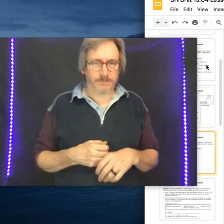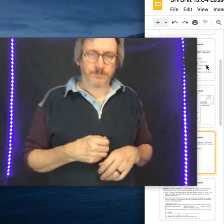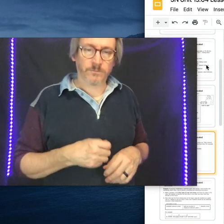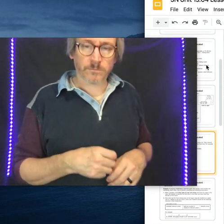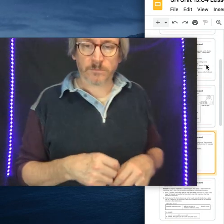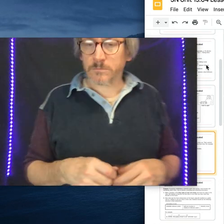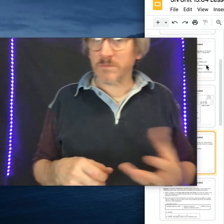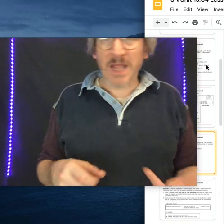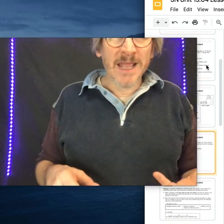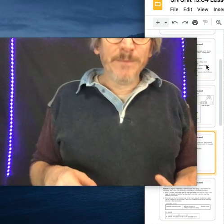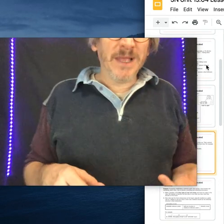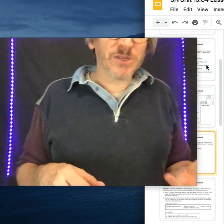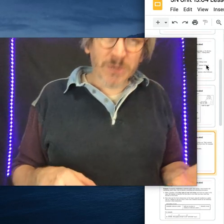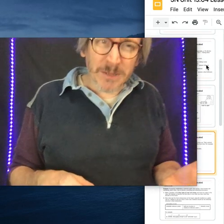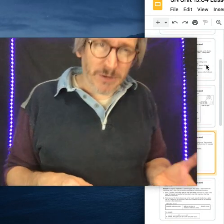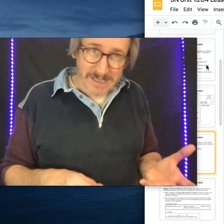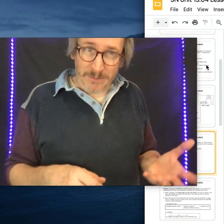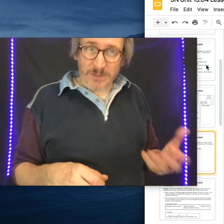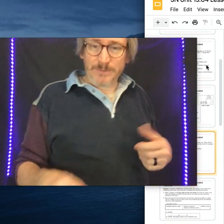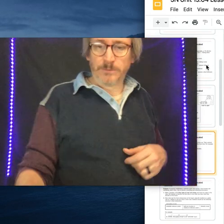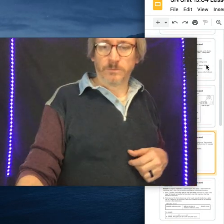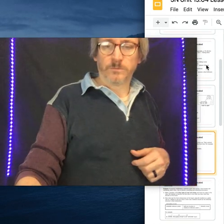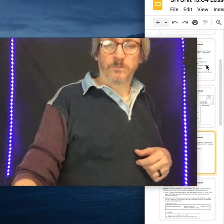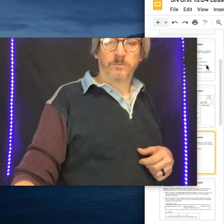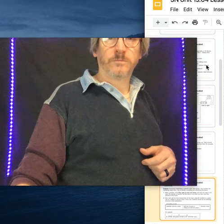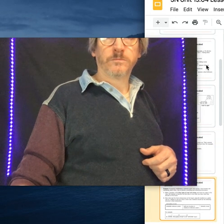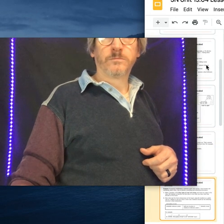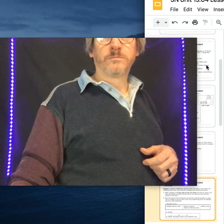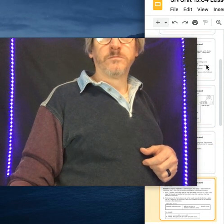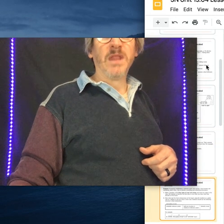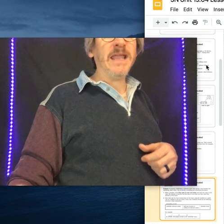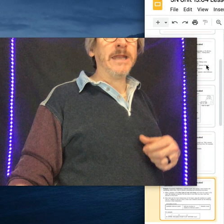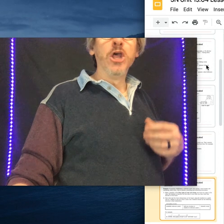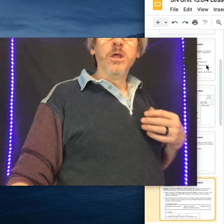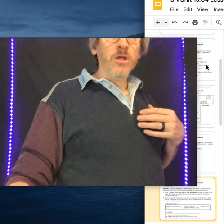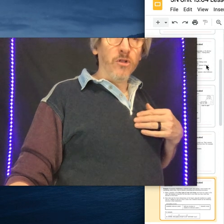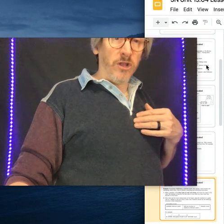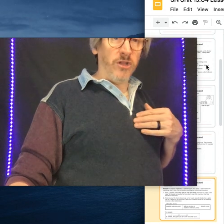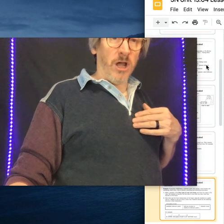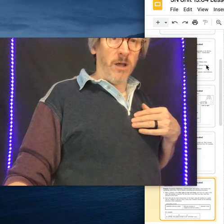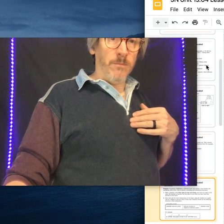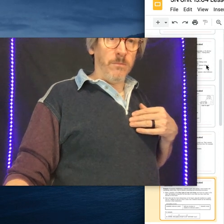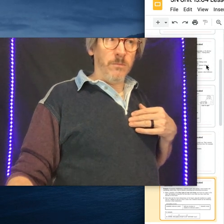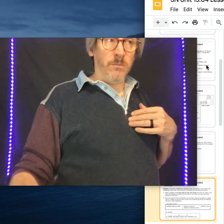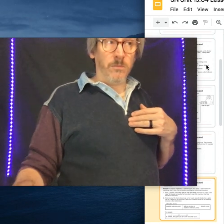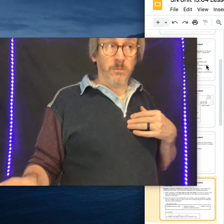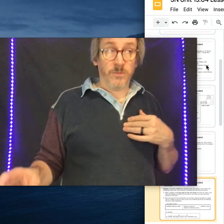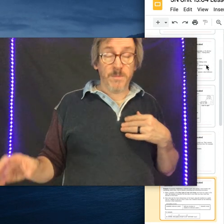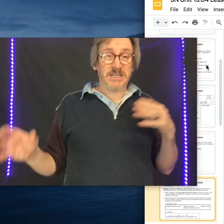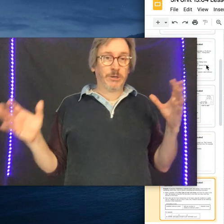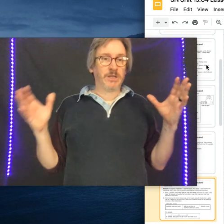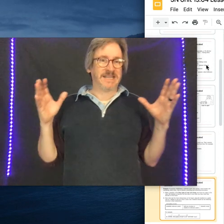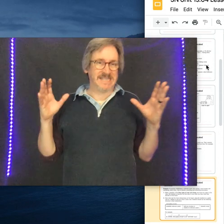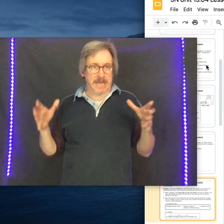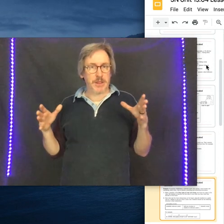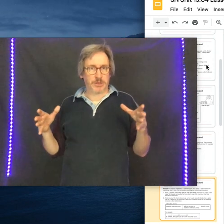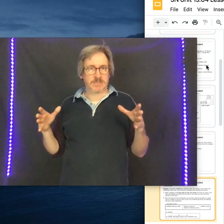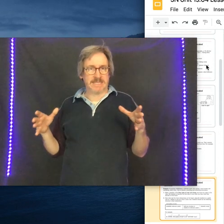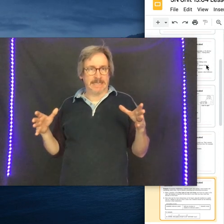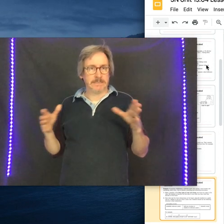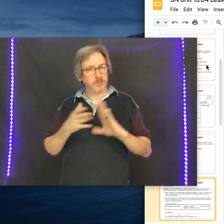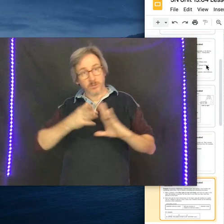accurate. It's really pretty simple. Again, the material that's